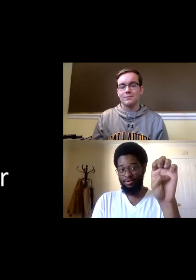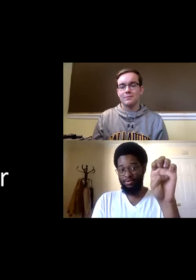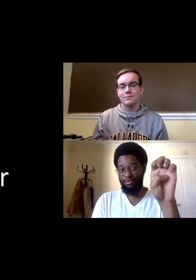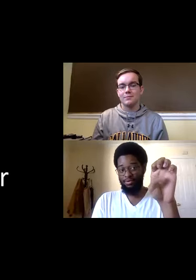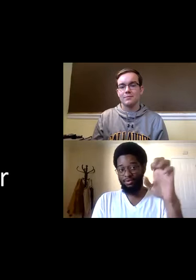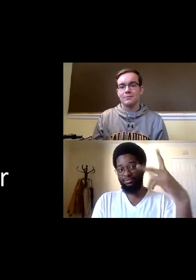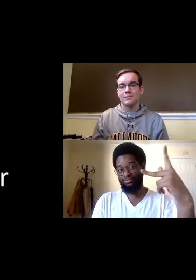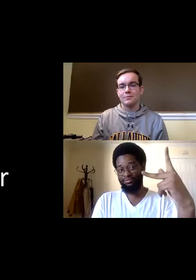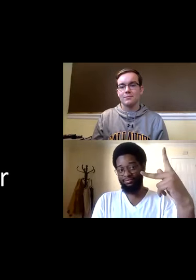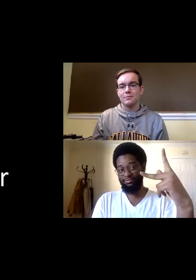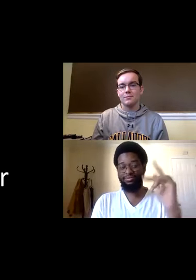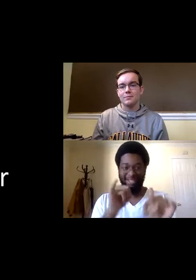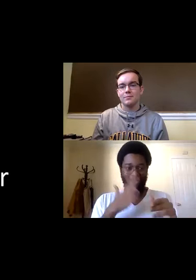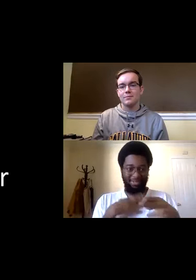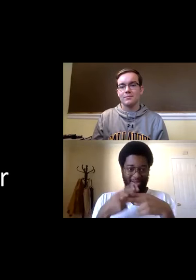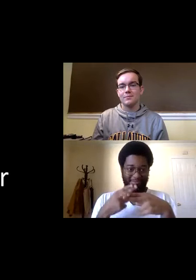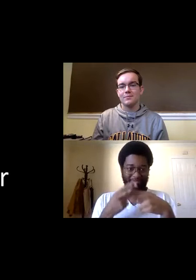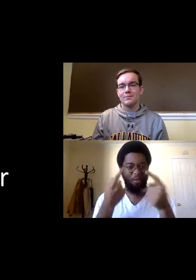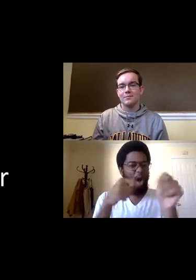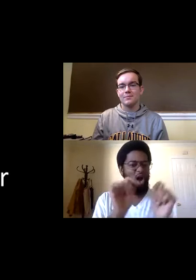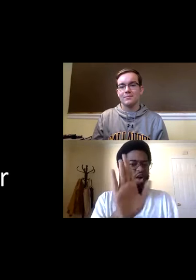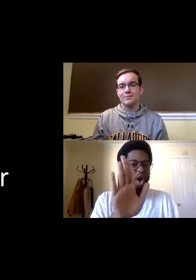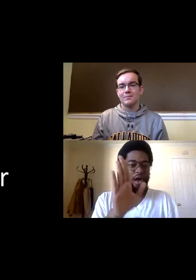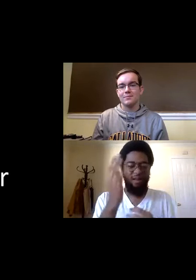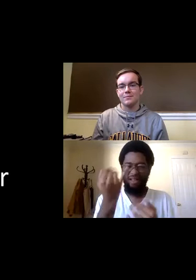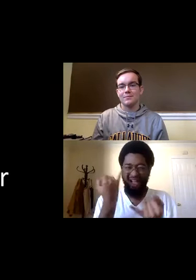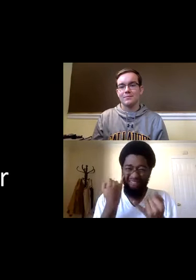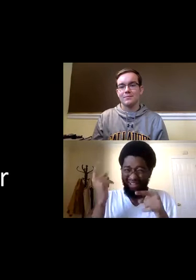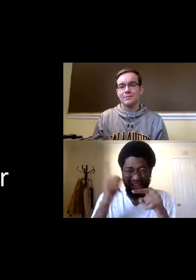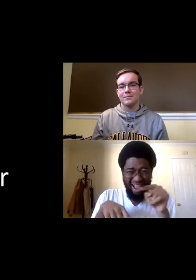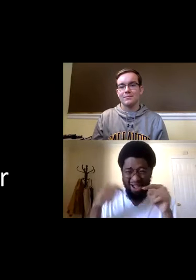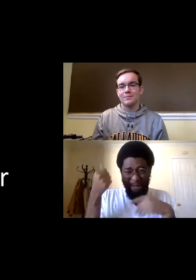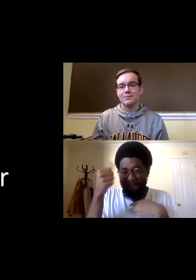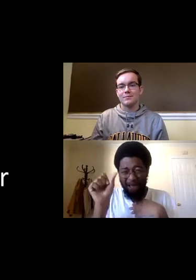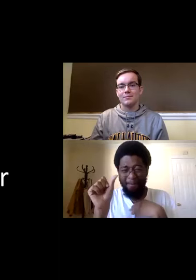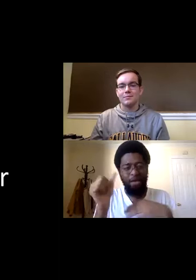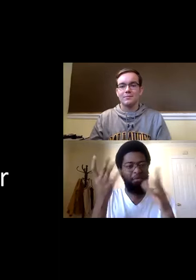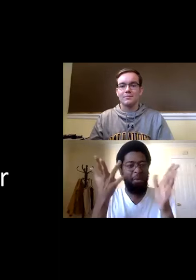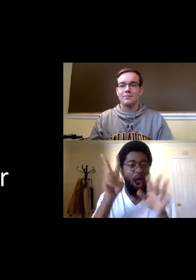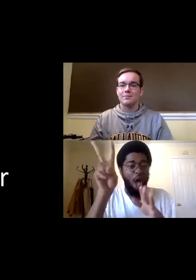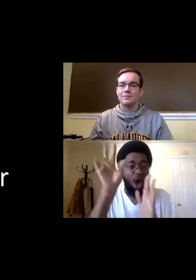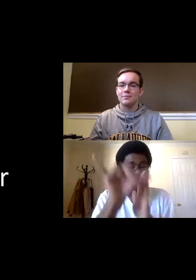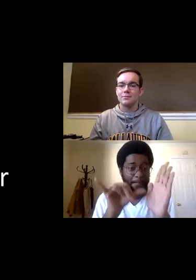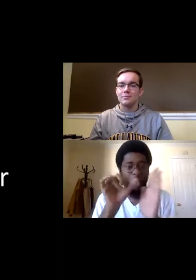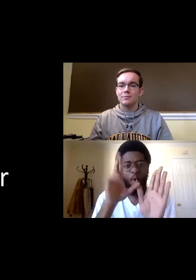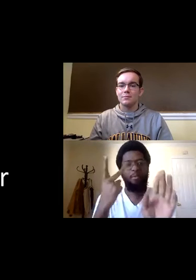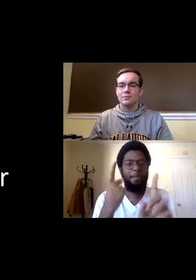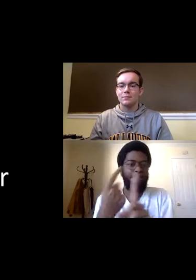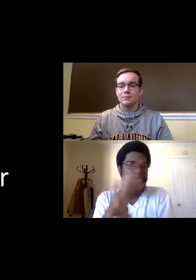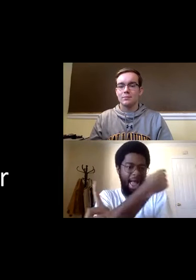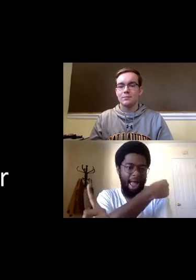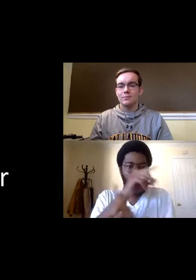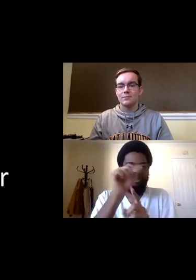E K. So that's my name. Go ahead and try yours. If you can't remember the letters, that's